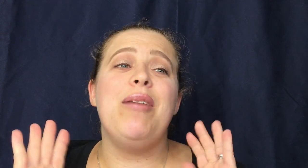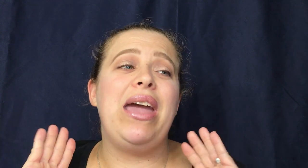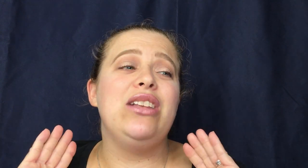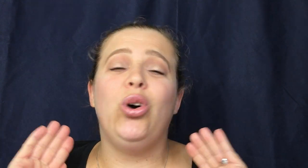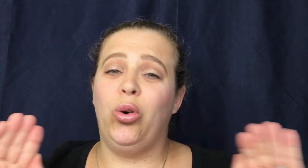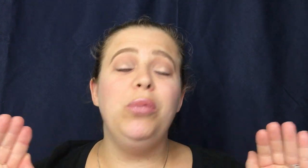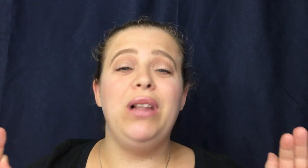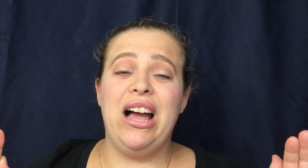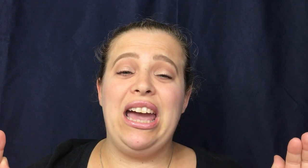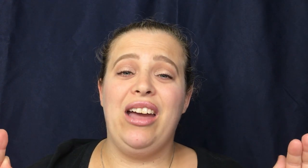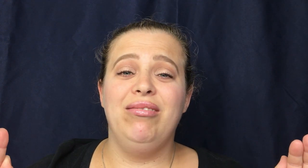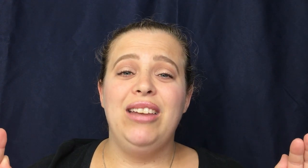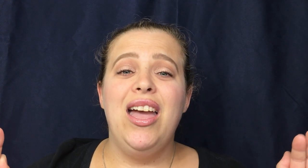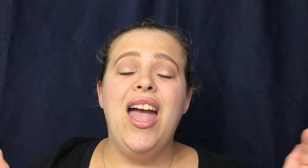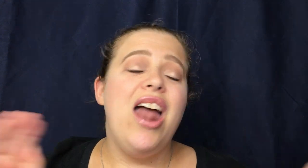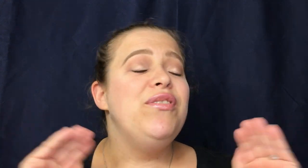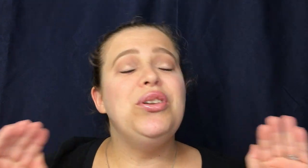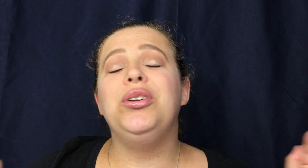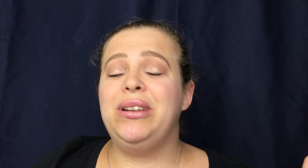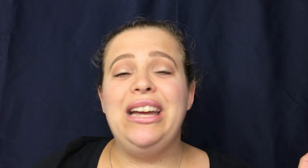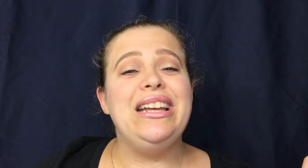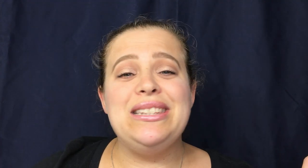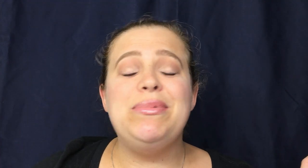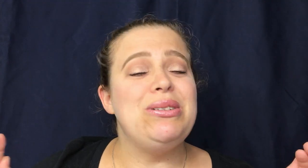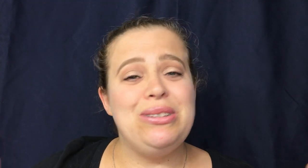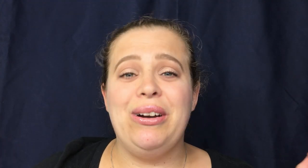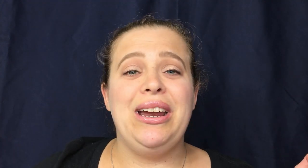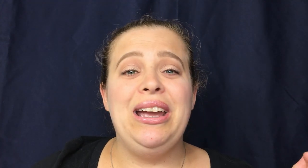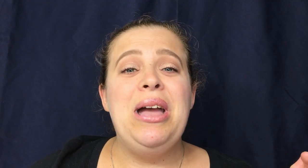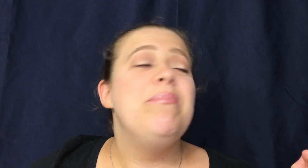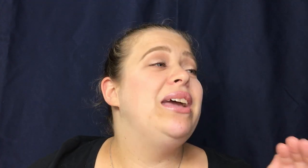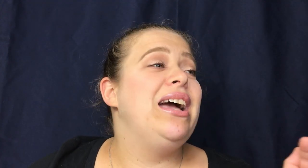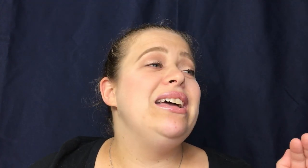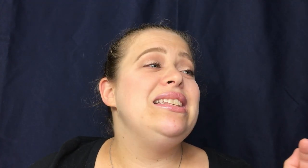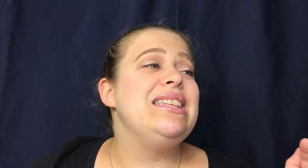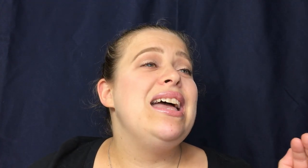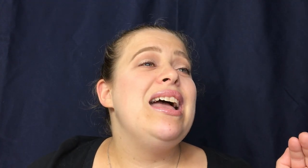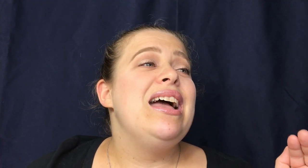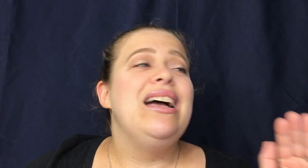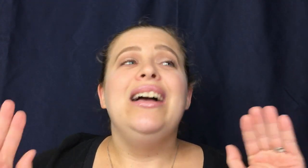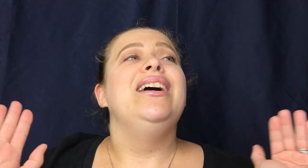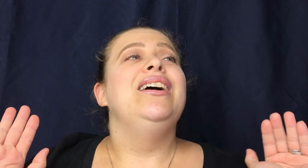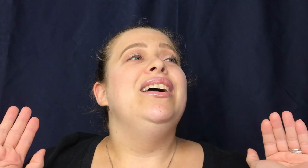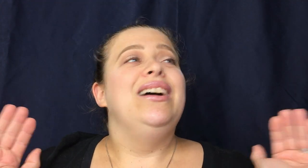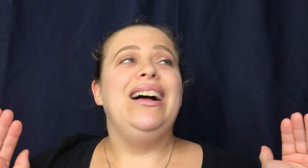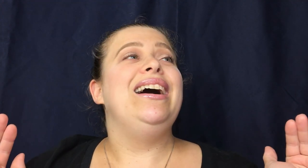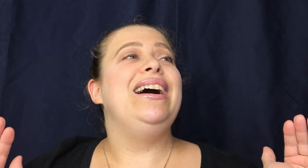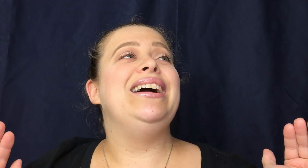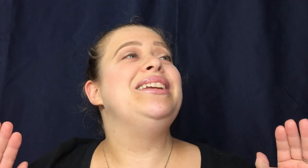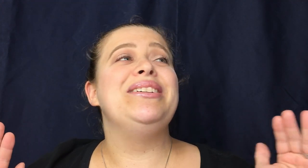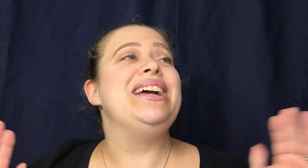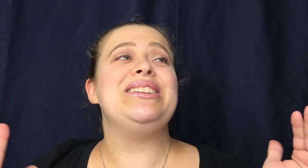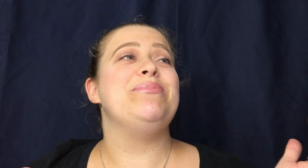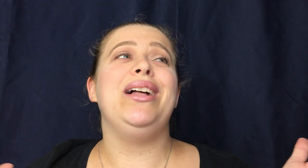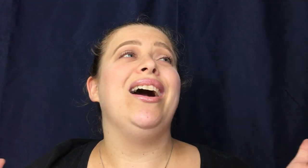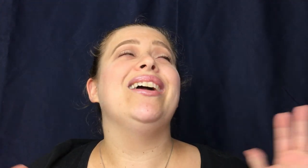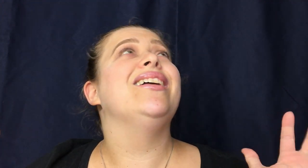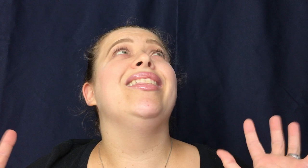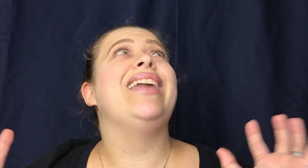a total blockhead, and if you don't know what that is, I'm so sorry, because New Kids on the Block, they